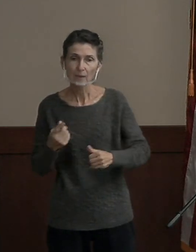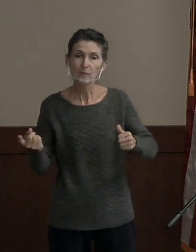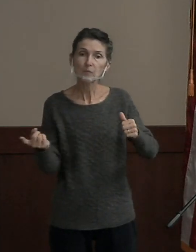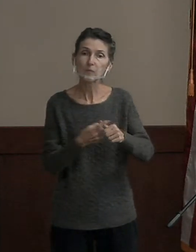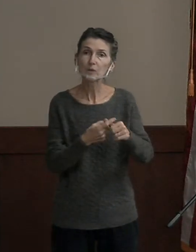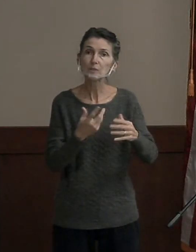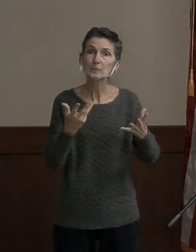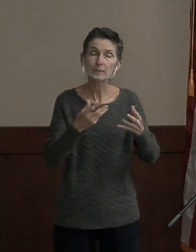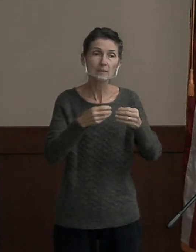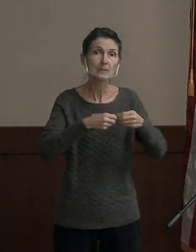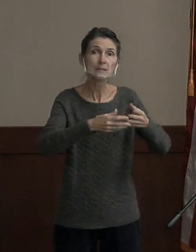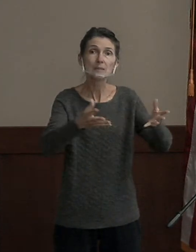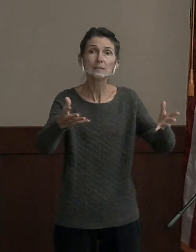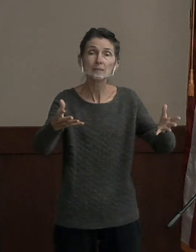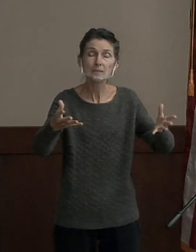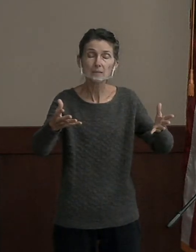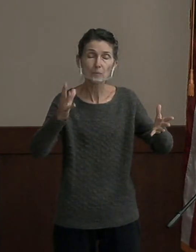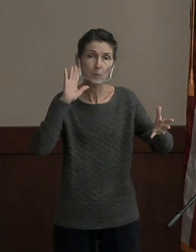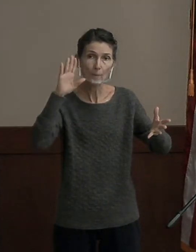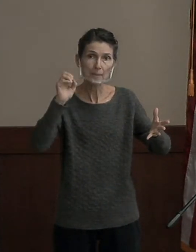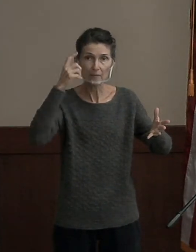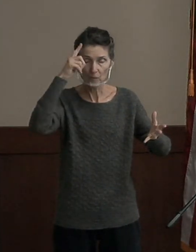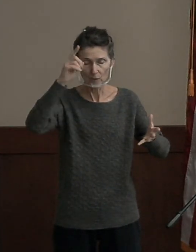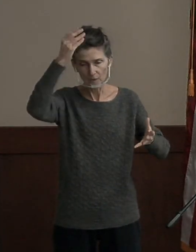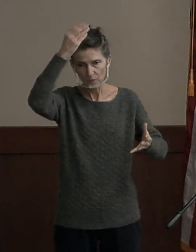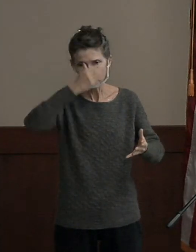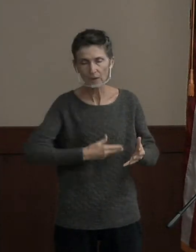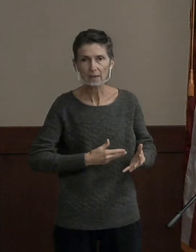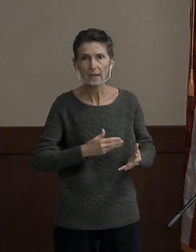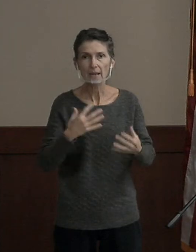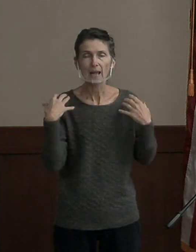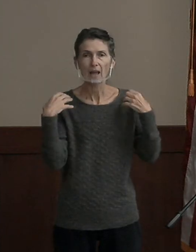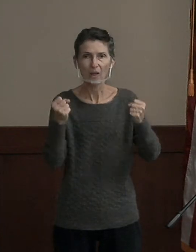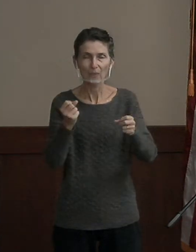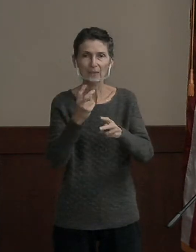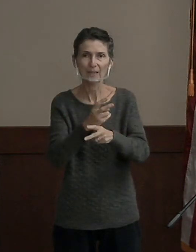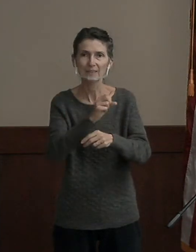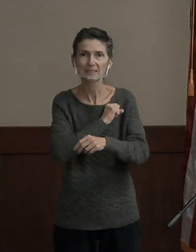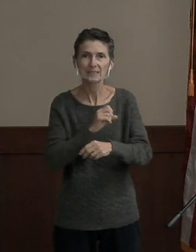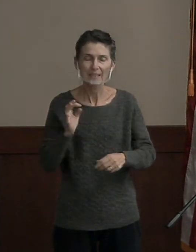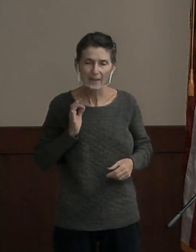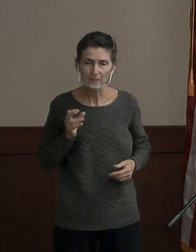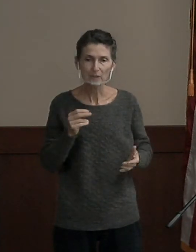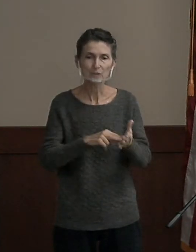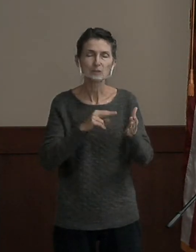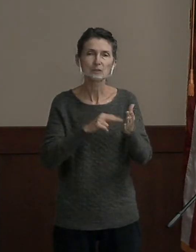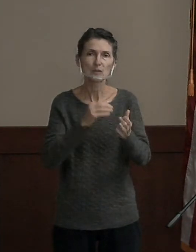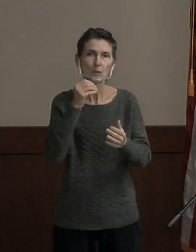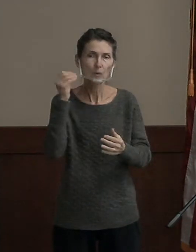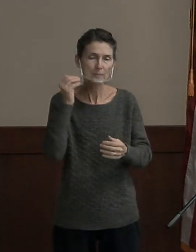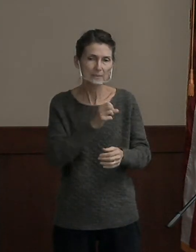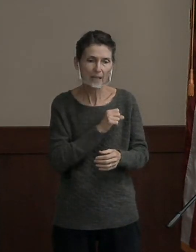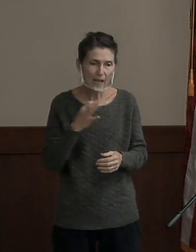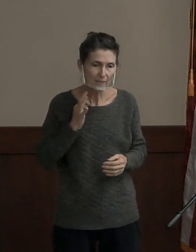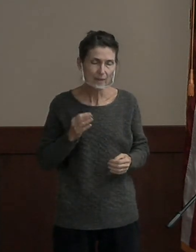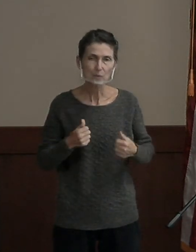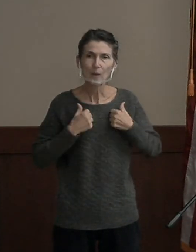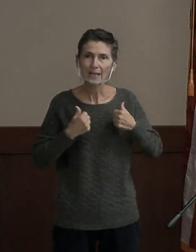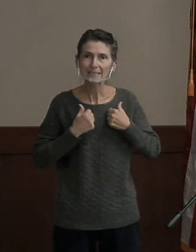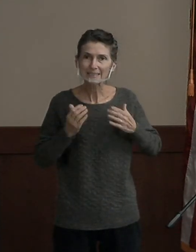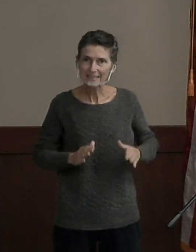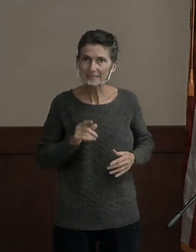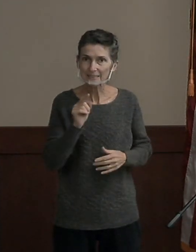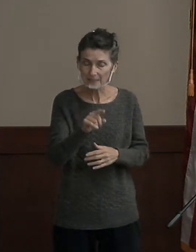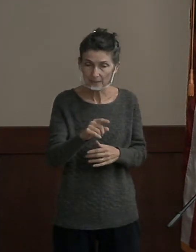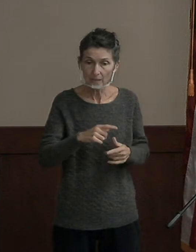first doses that roll out are going to go to the frontline healthcare staff, as well as nursing home staff and residents. As subsequent